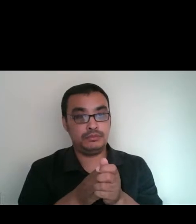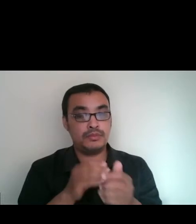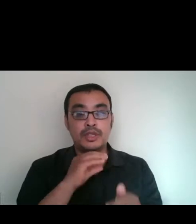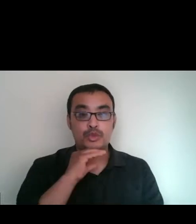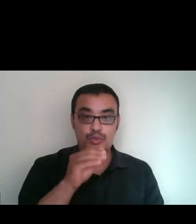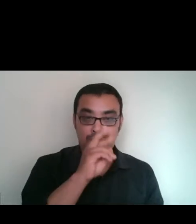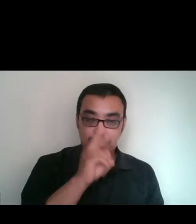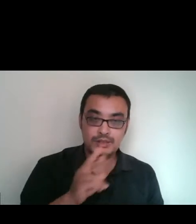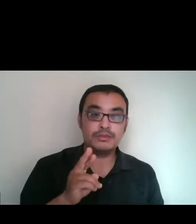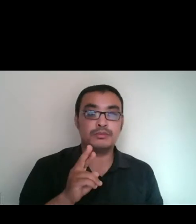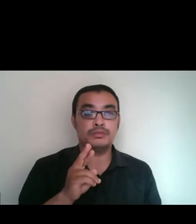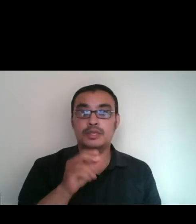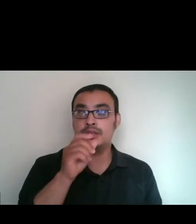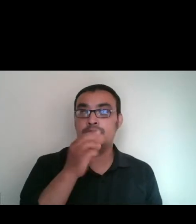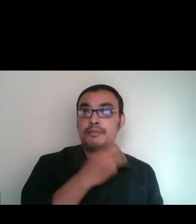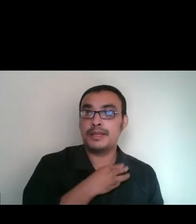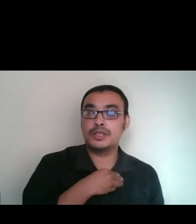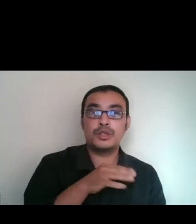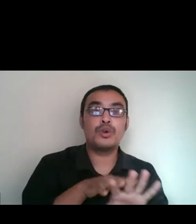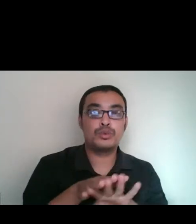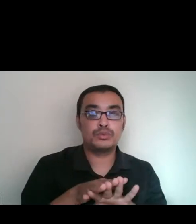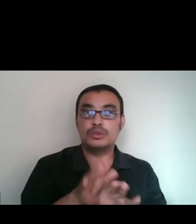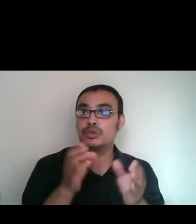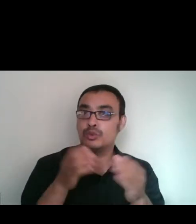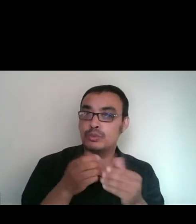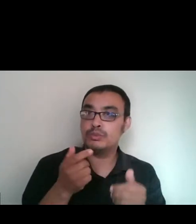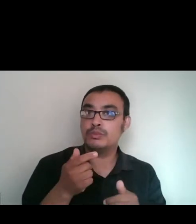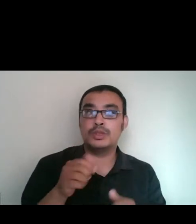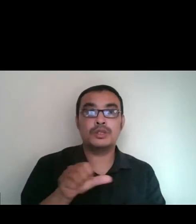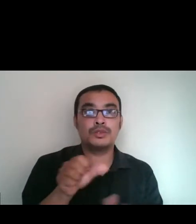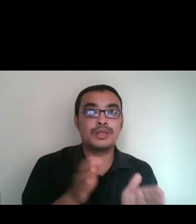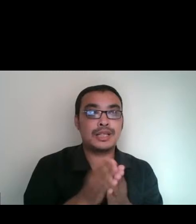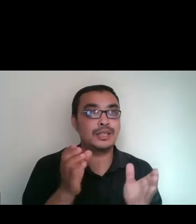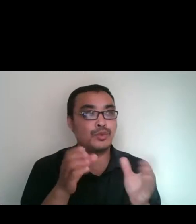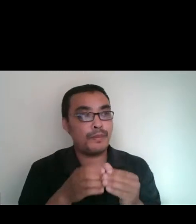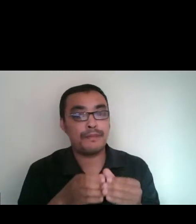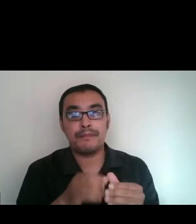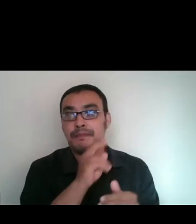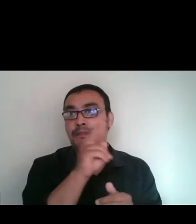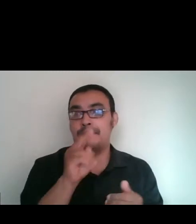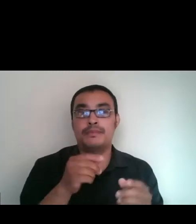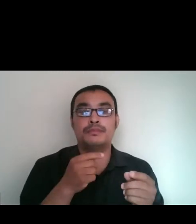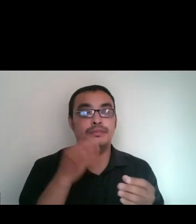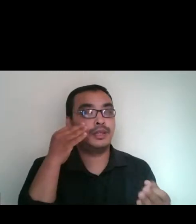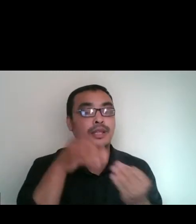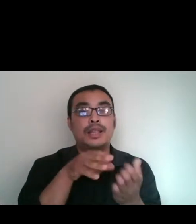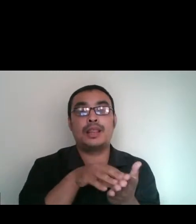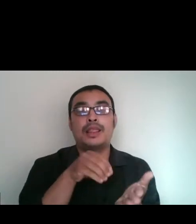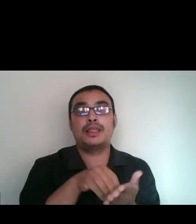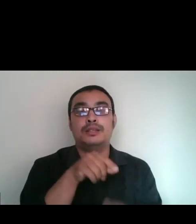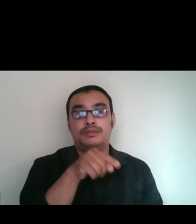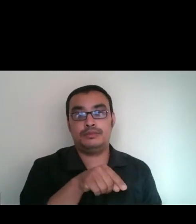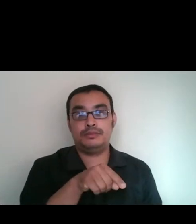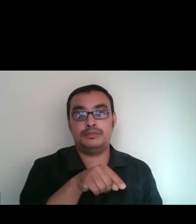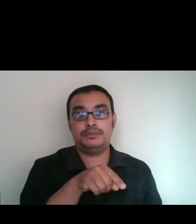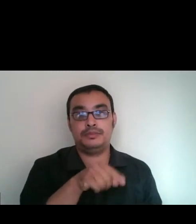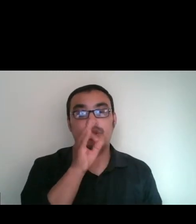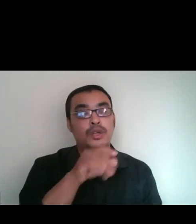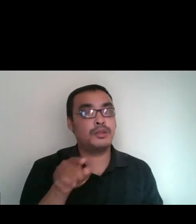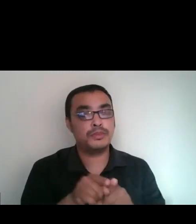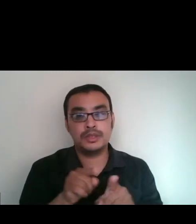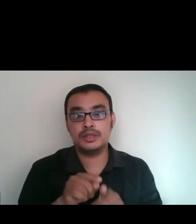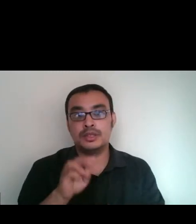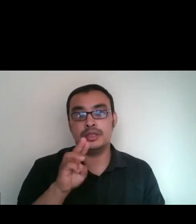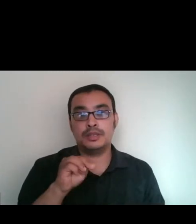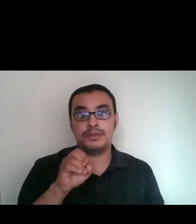Mrigul, Harafig, and Dita, Raisa, and AIPP team, Agam particularly because you are there. So really enjoy a lot.